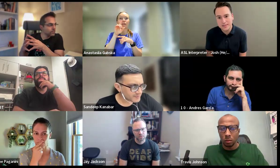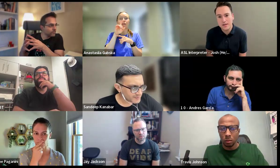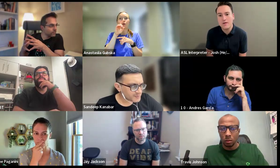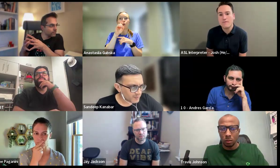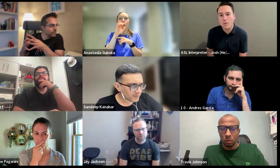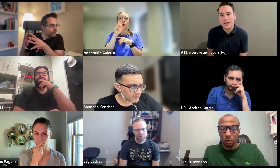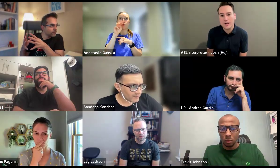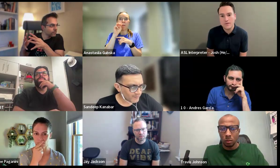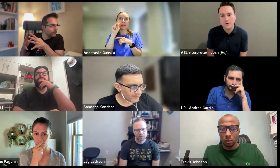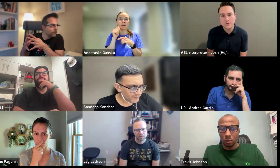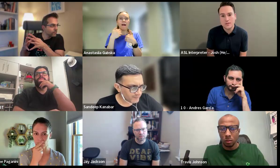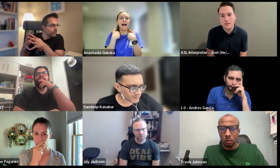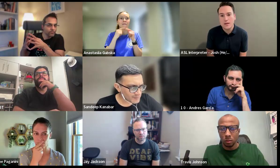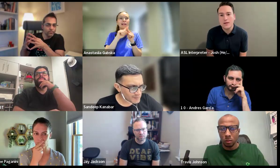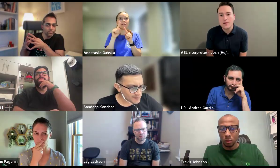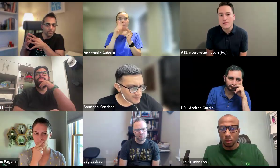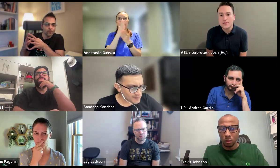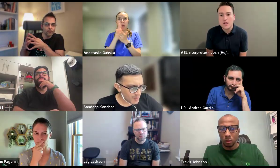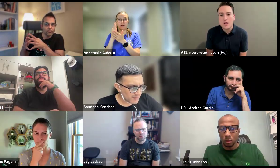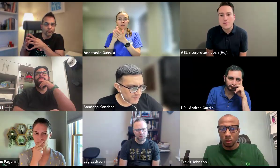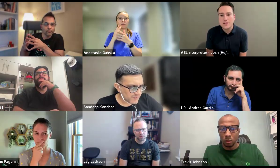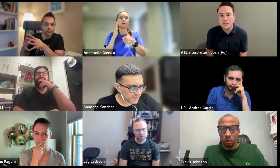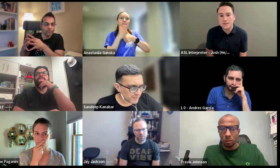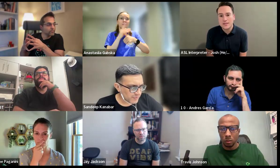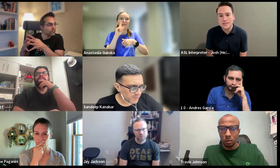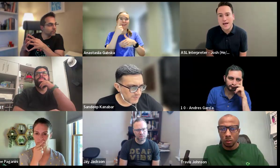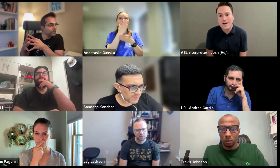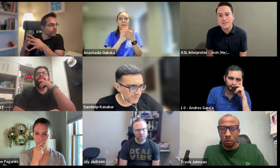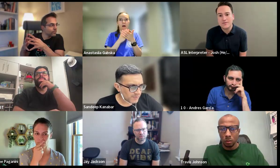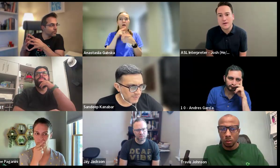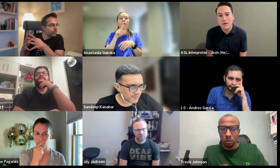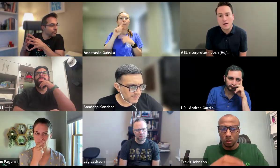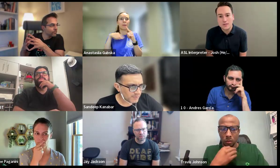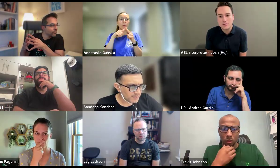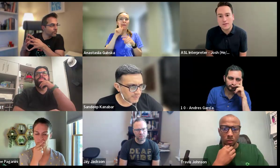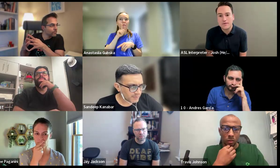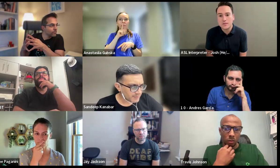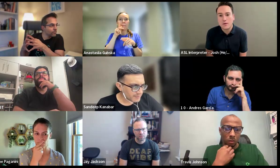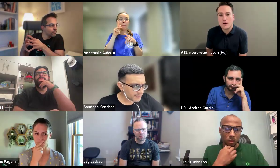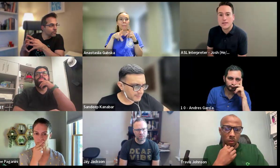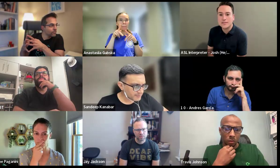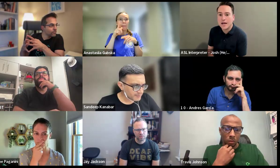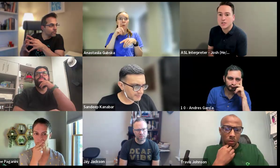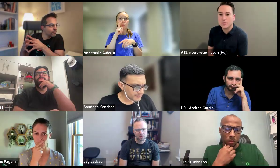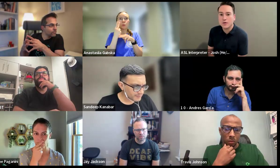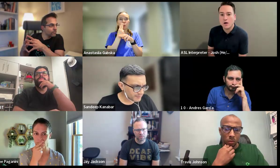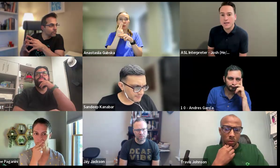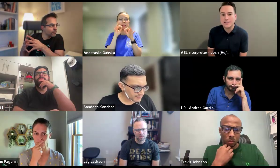needs for interviews. This document does have different parts. The first part is actually regarding